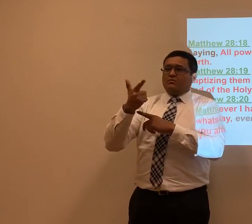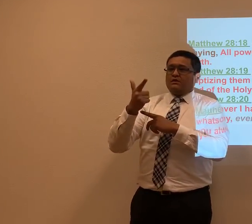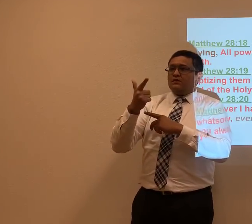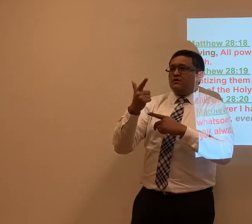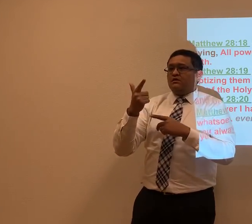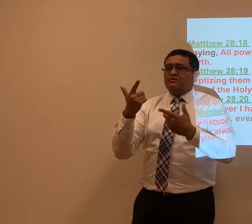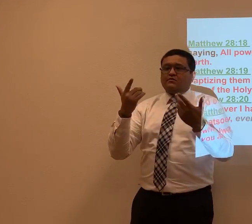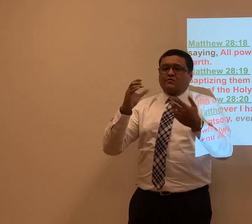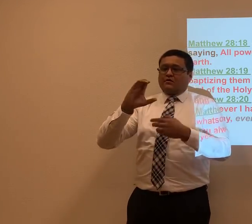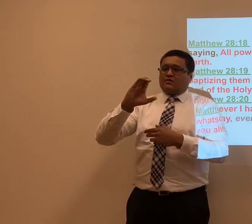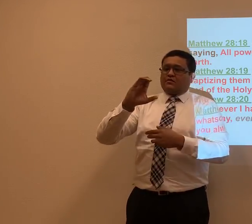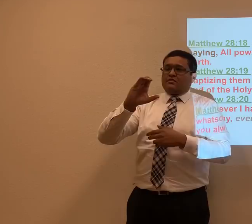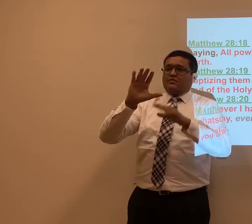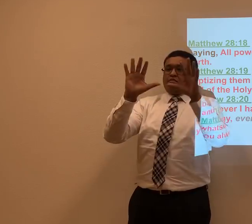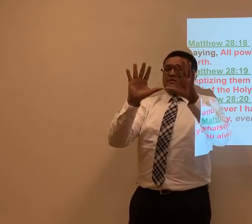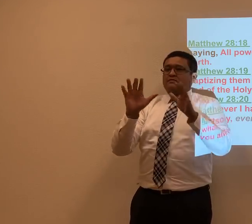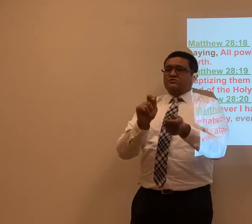he loves studying that, and